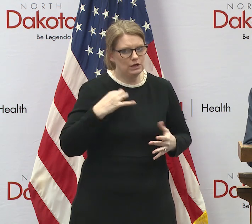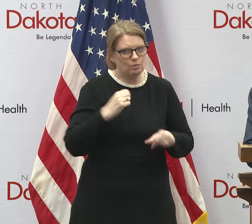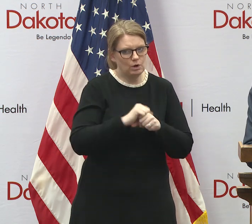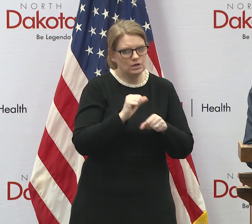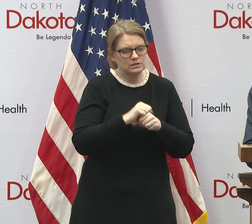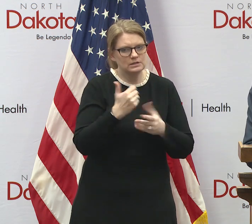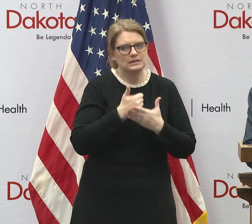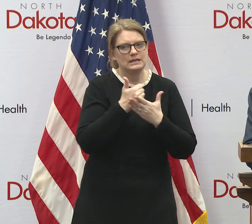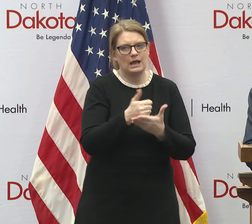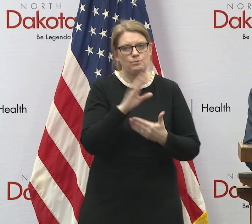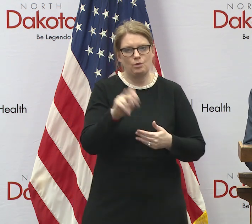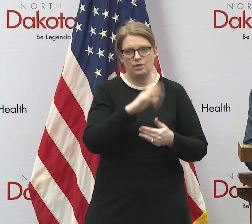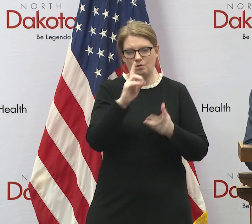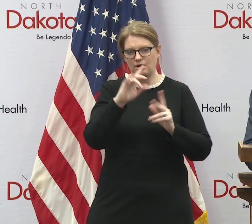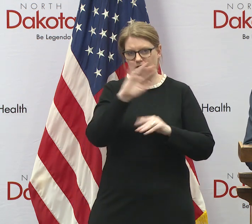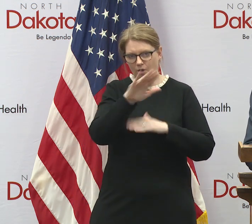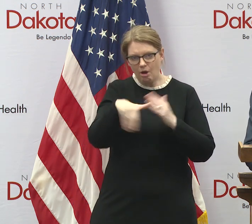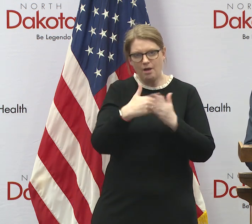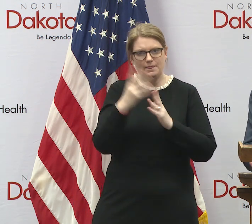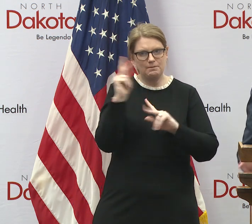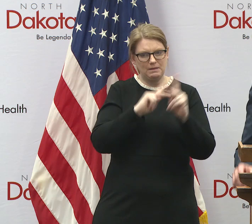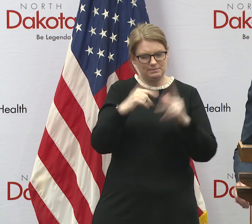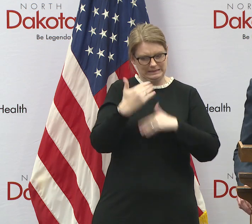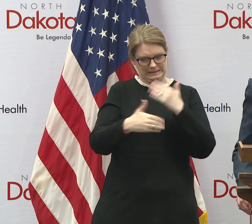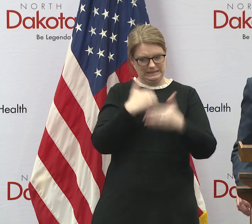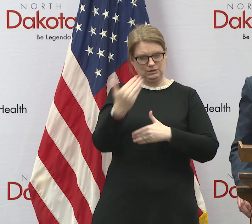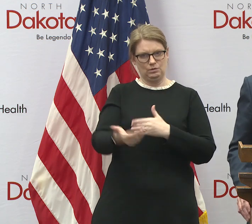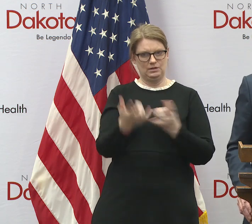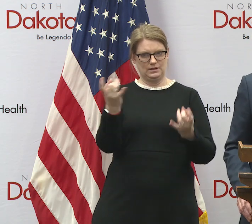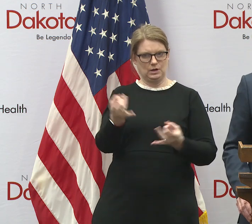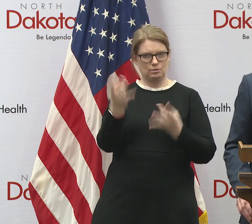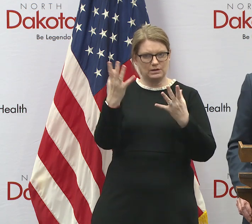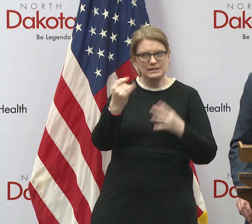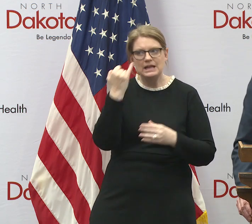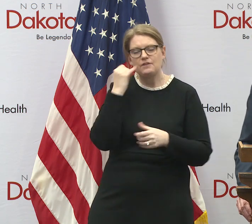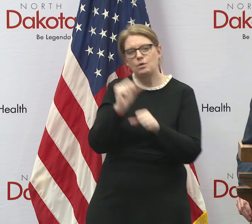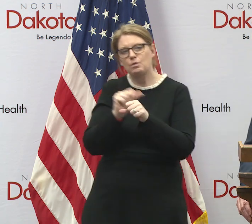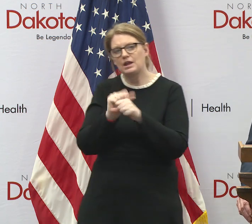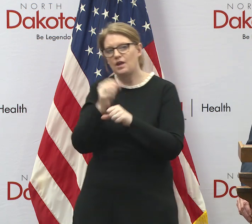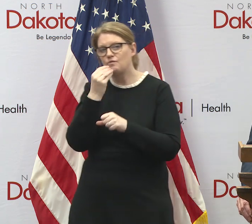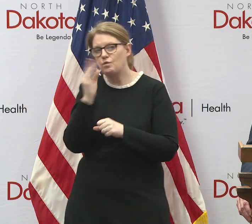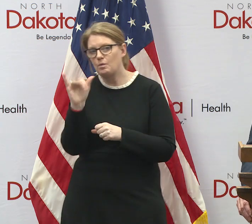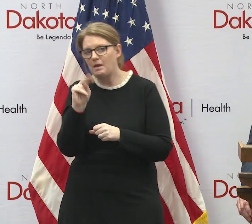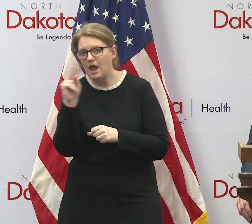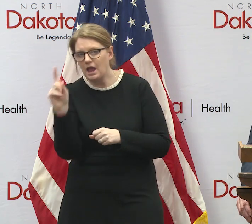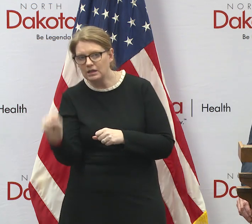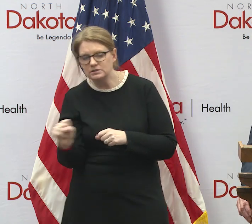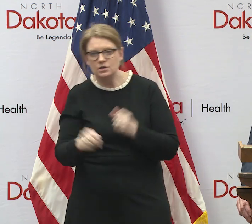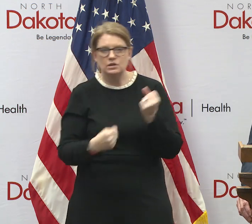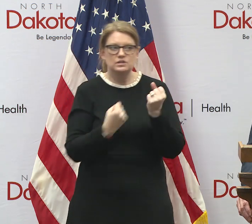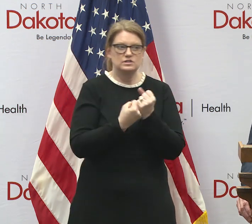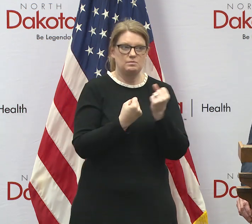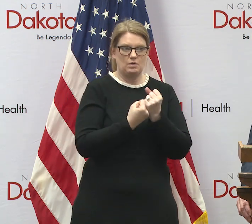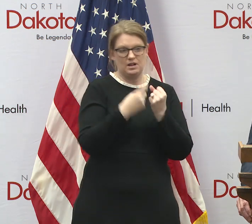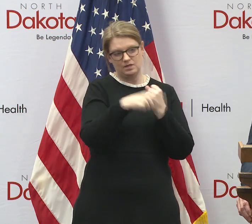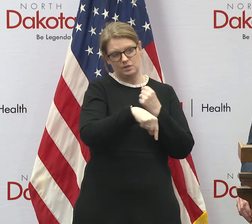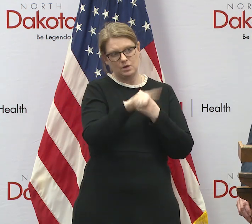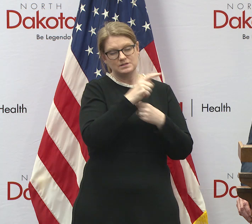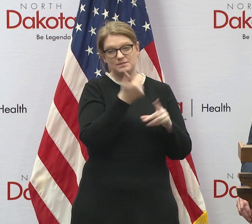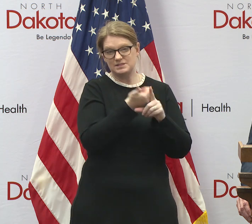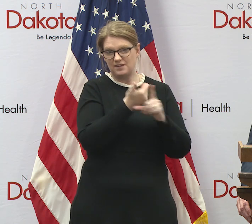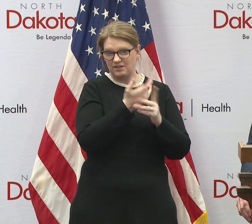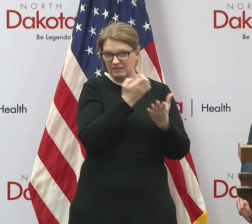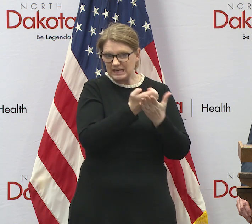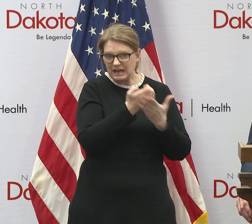North Dakota and our citizens get through this crisis, whether that's working at food banks or supporting those that are in economic distress. We know